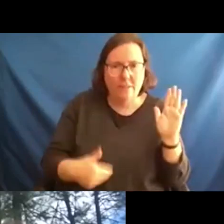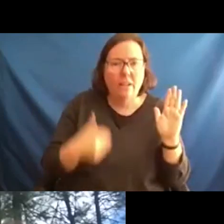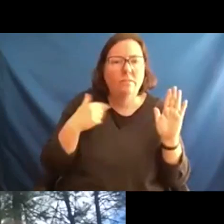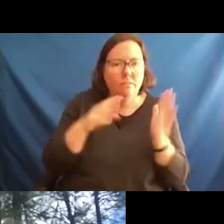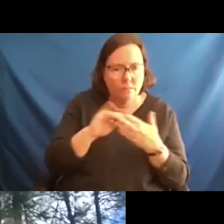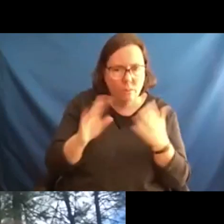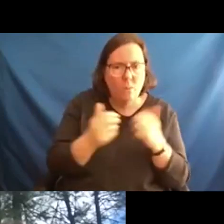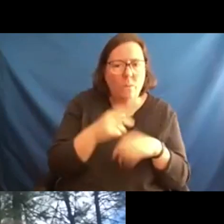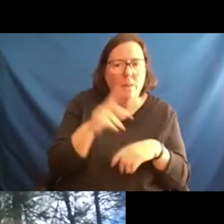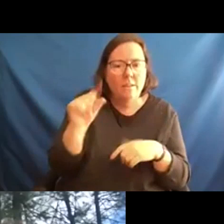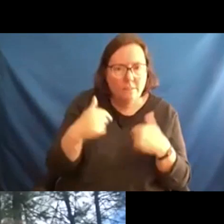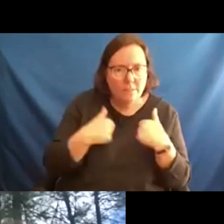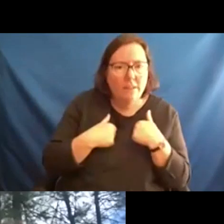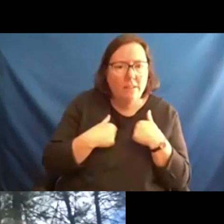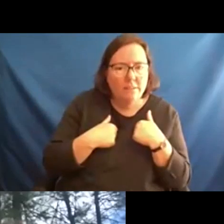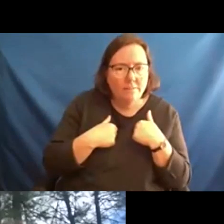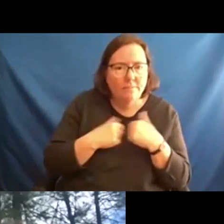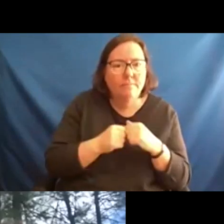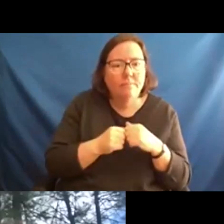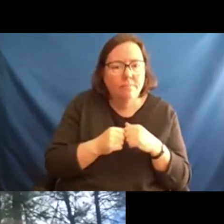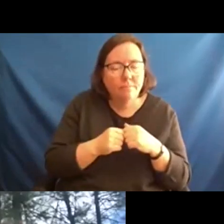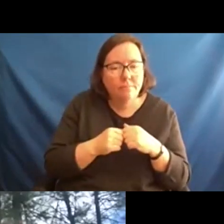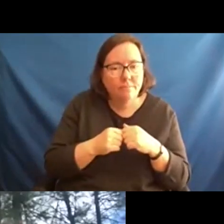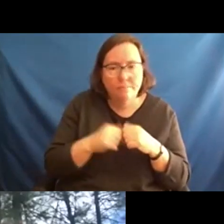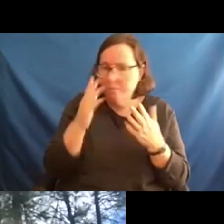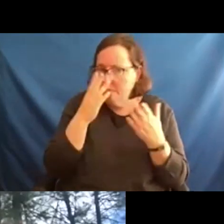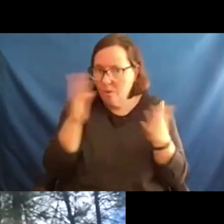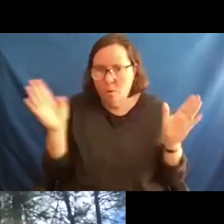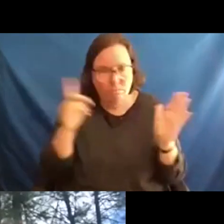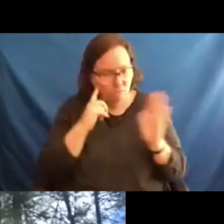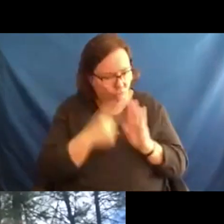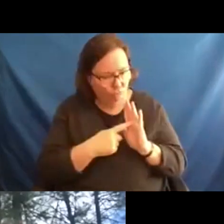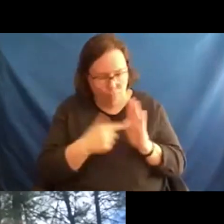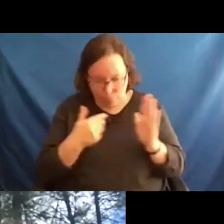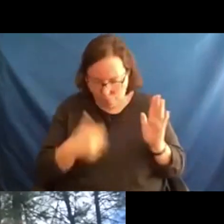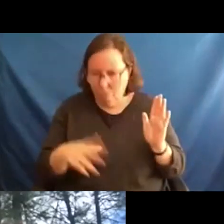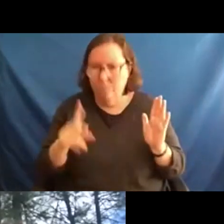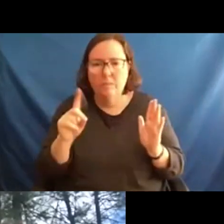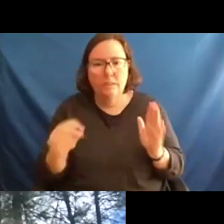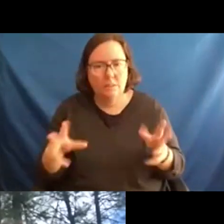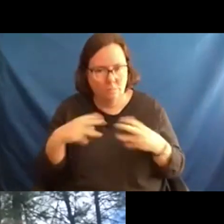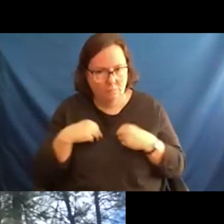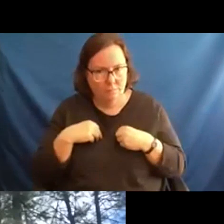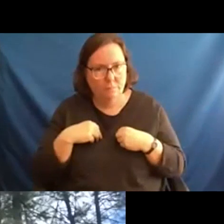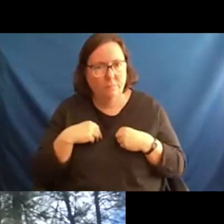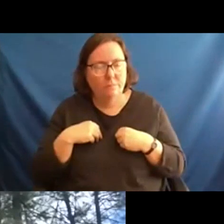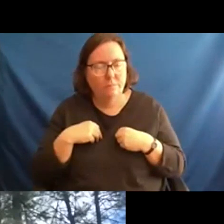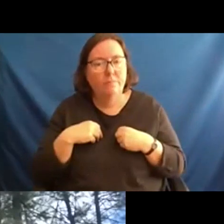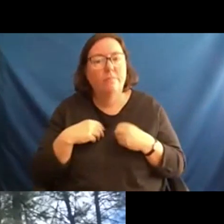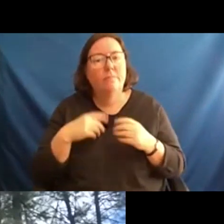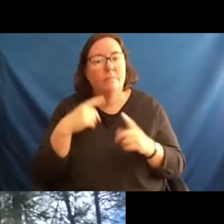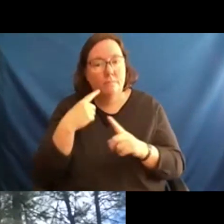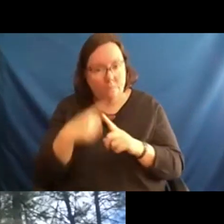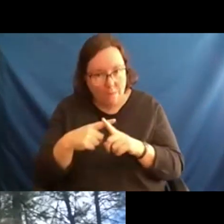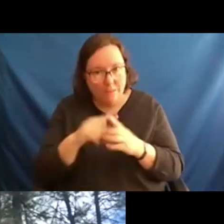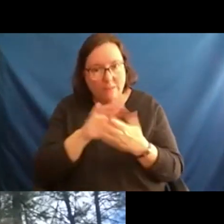a disability. By their open acknowledgement of their disability status, they actually serve